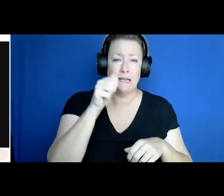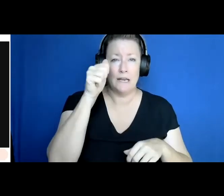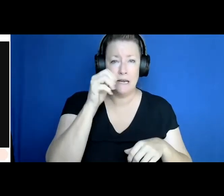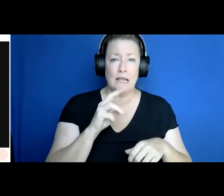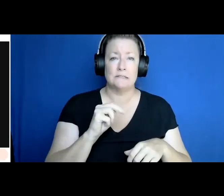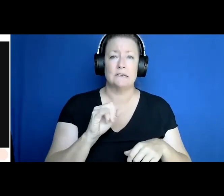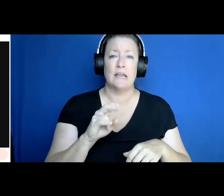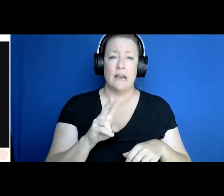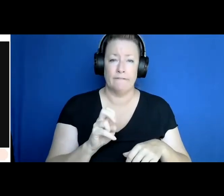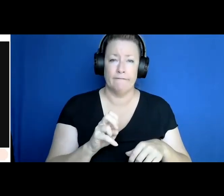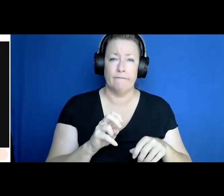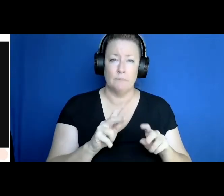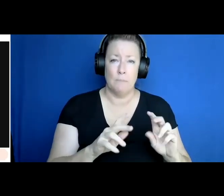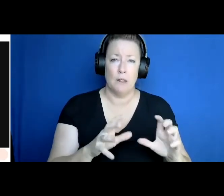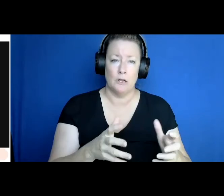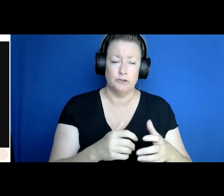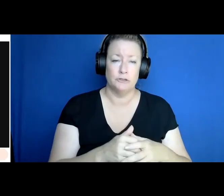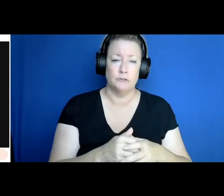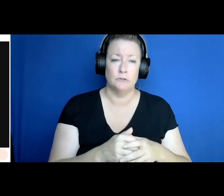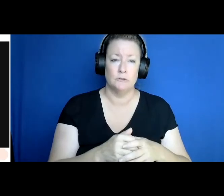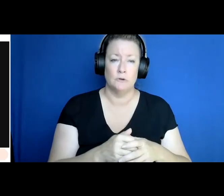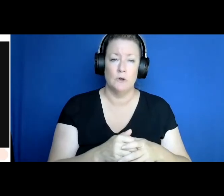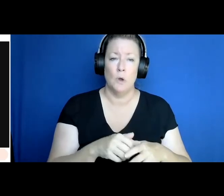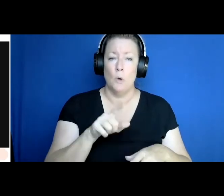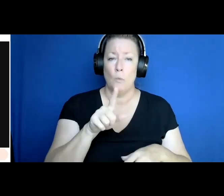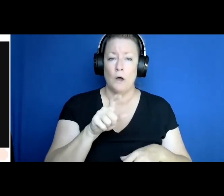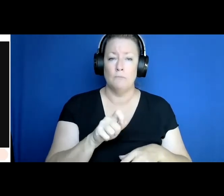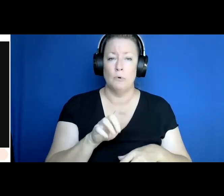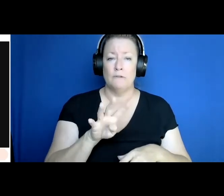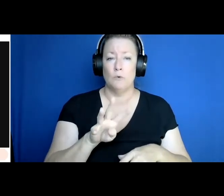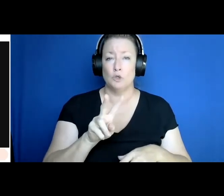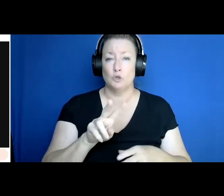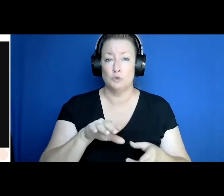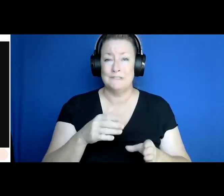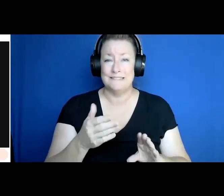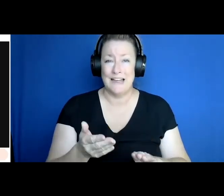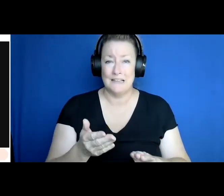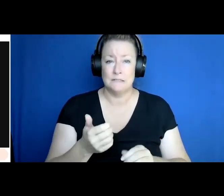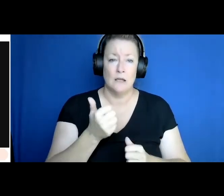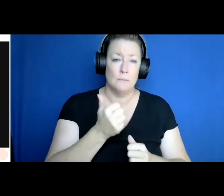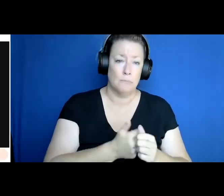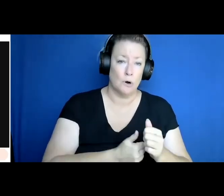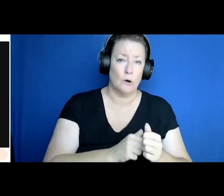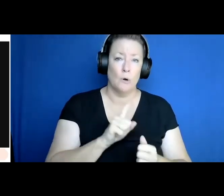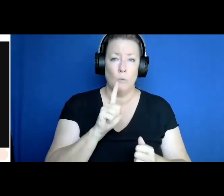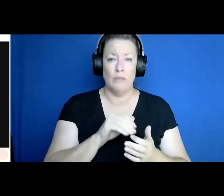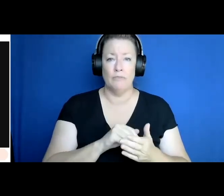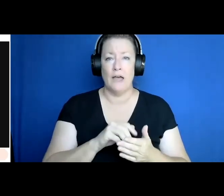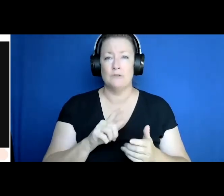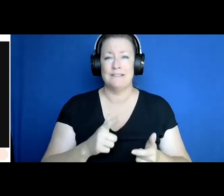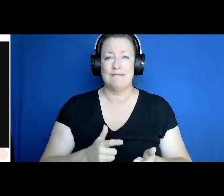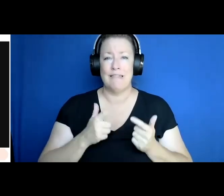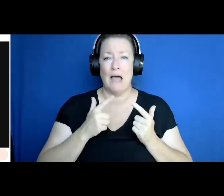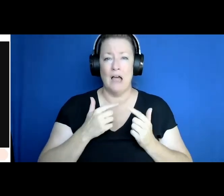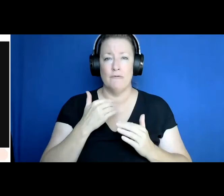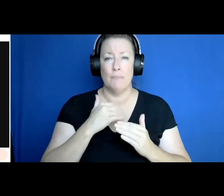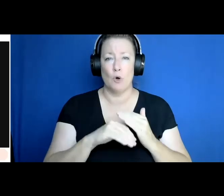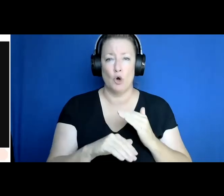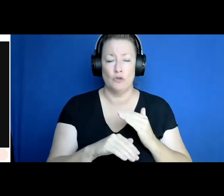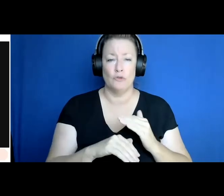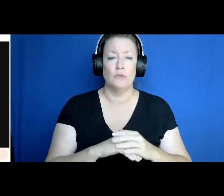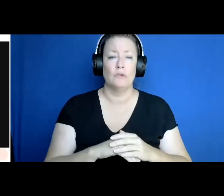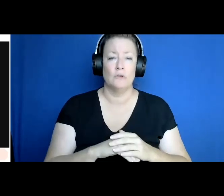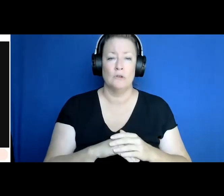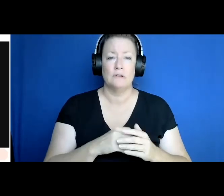infants, where 1.42 deaths per 1,000 live births were sudden unexpected